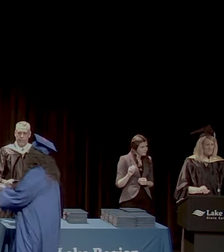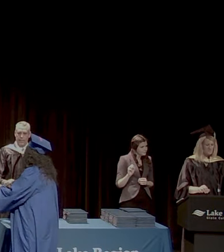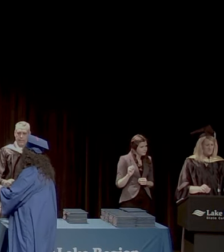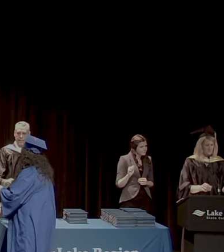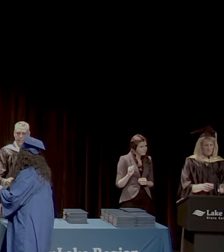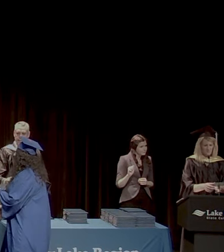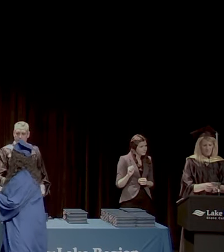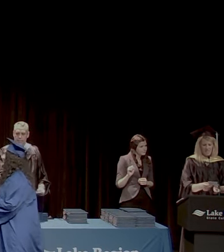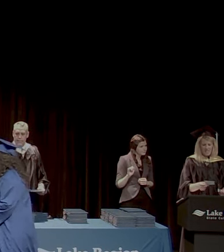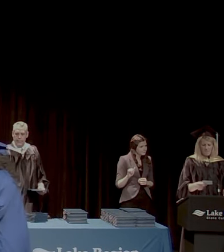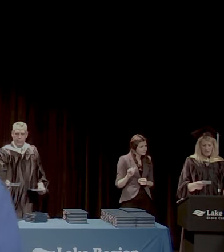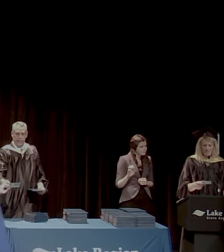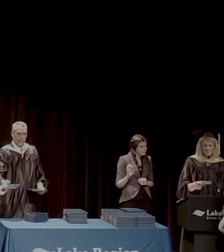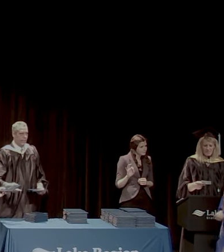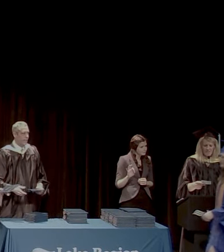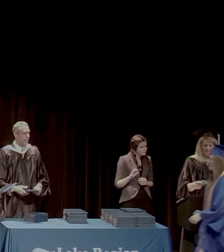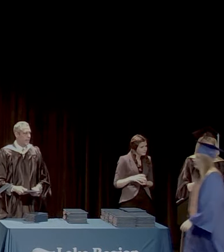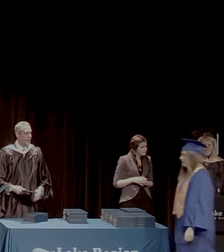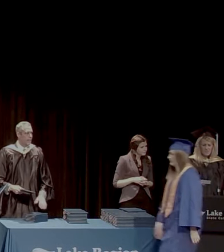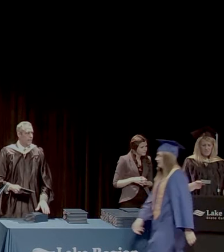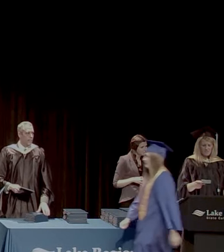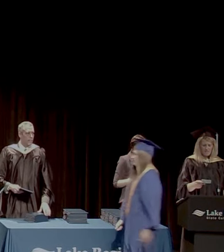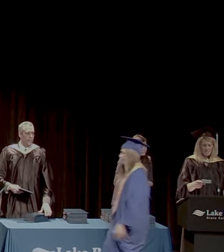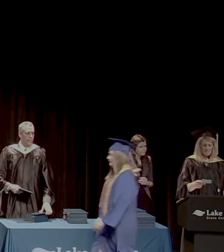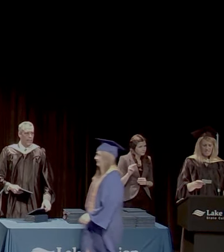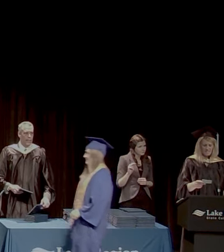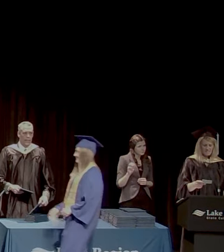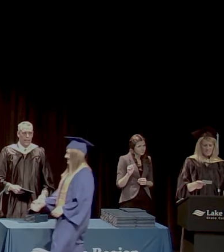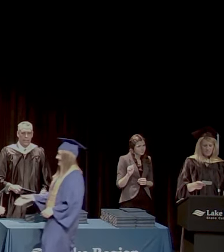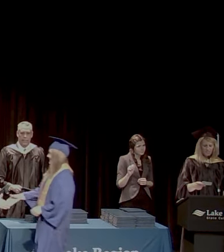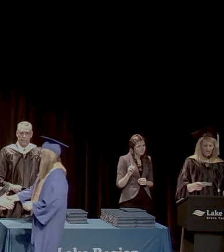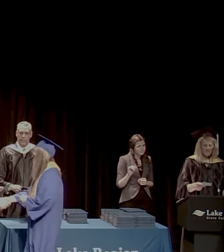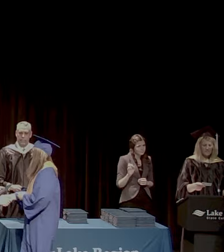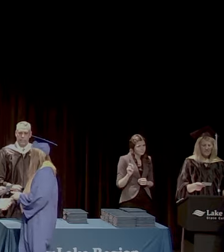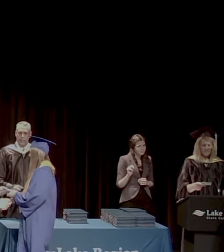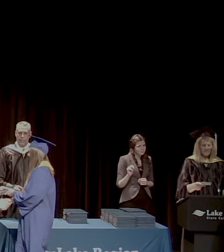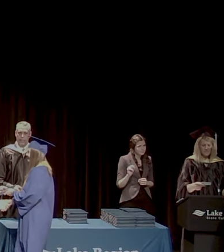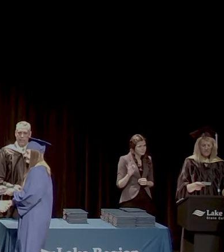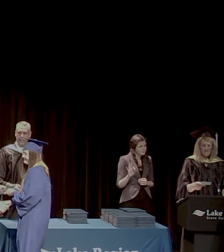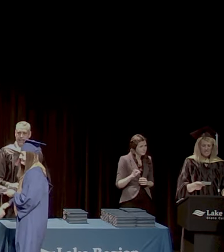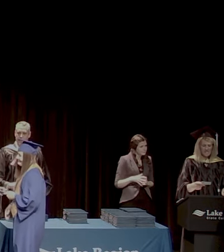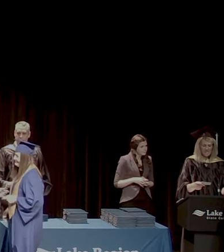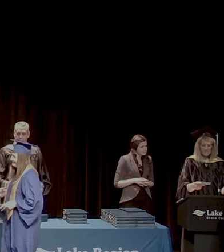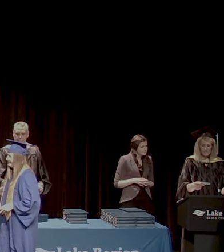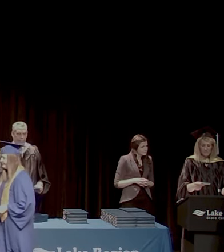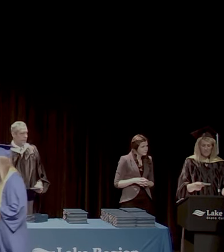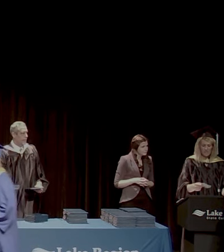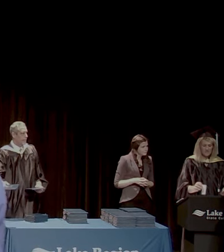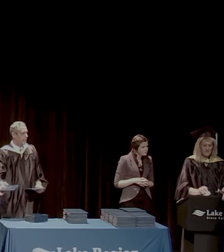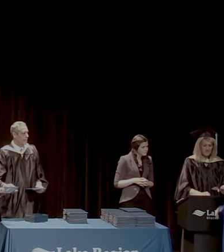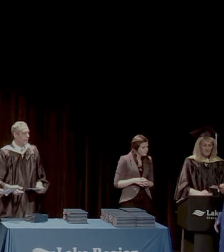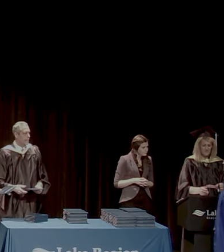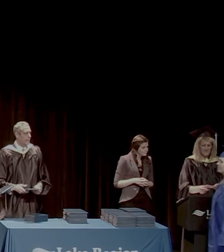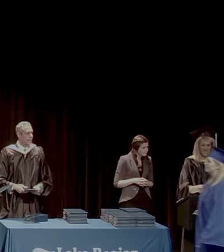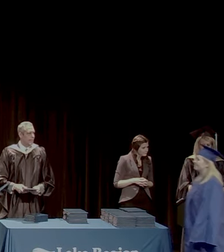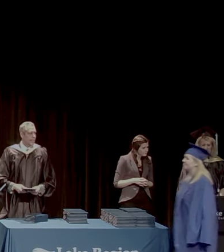Arts. Madison Foss, Associate in Applied Science, Associate Degree Nurse, Associate in Science, Liberal